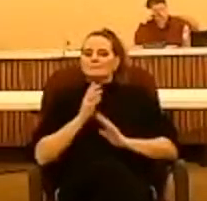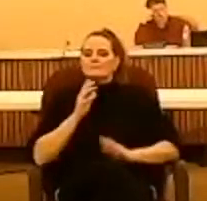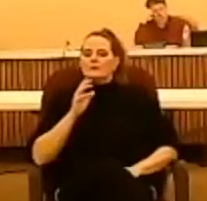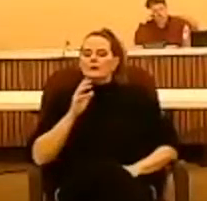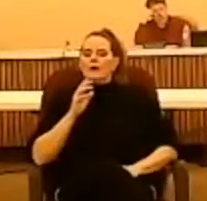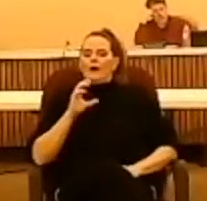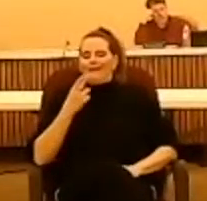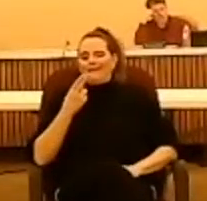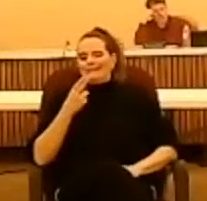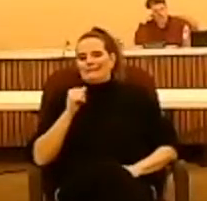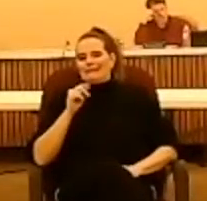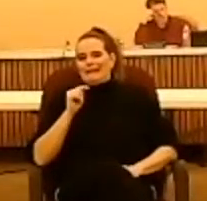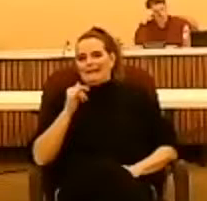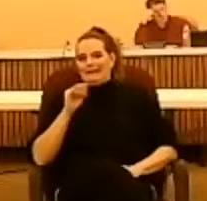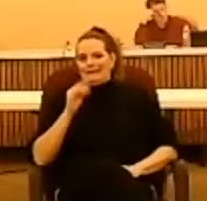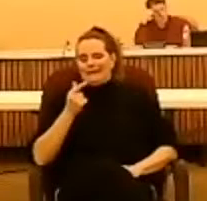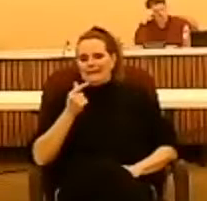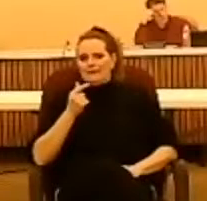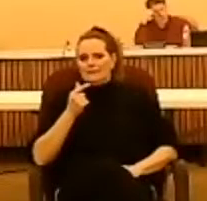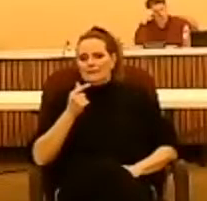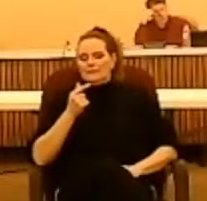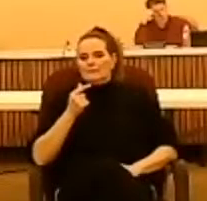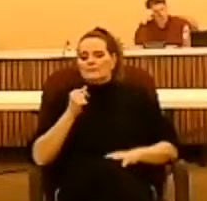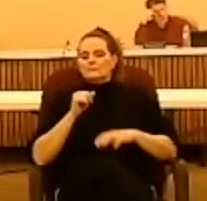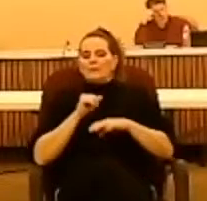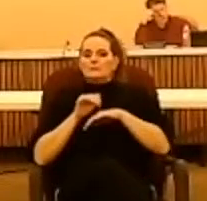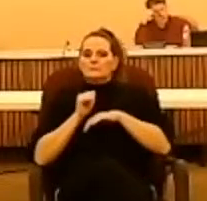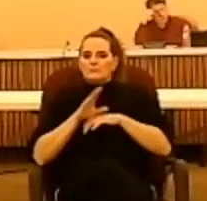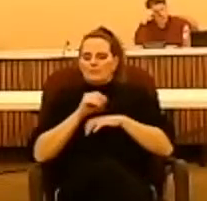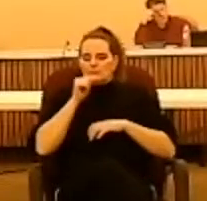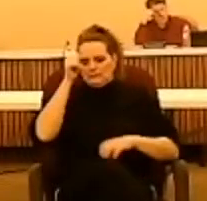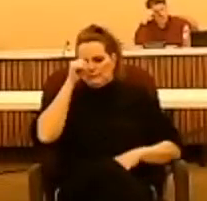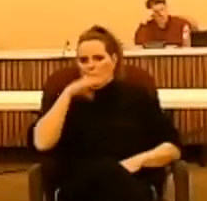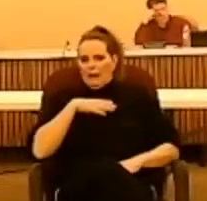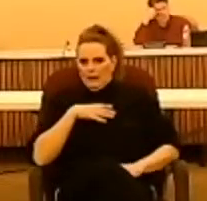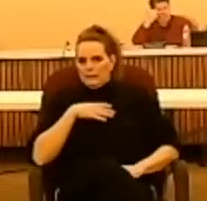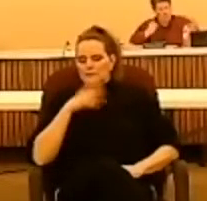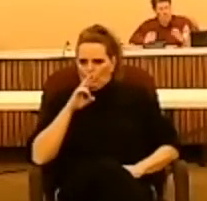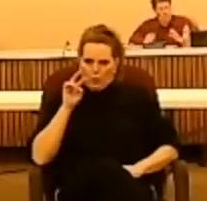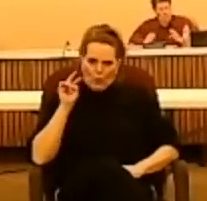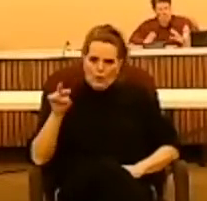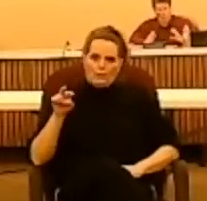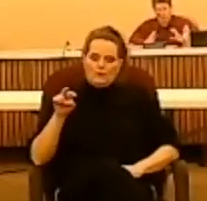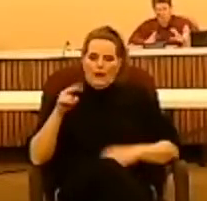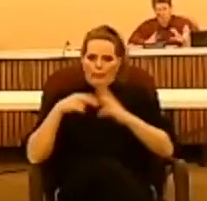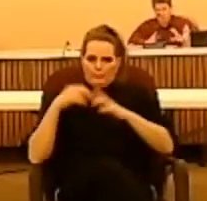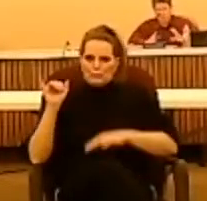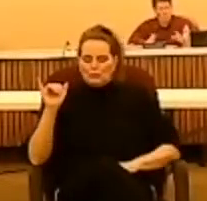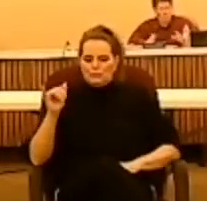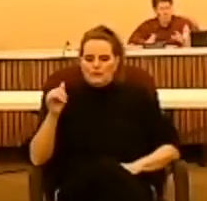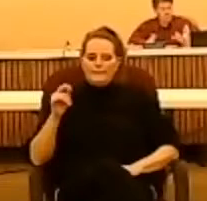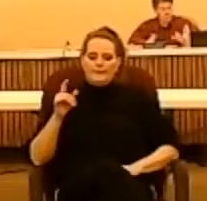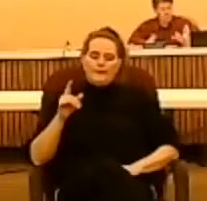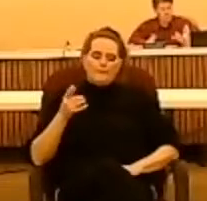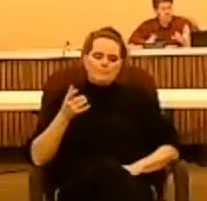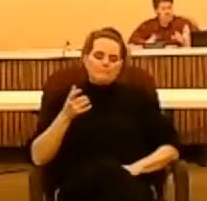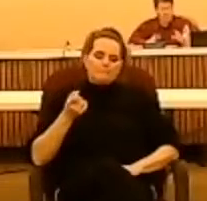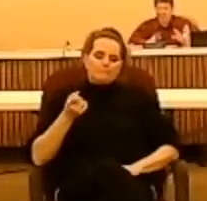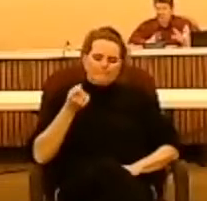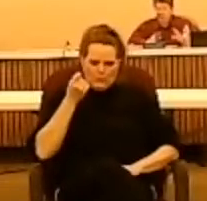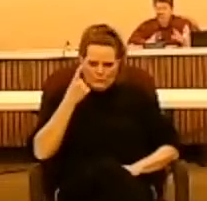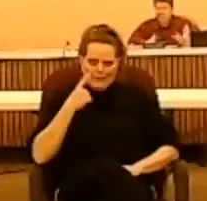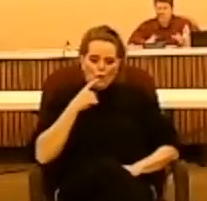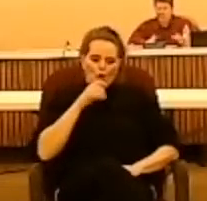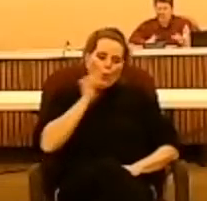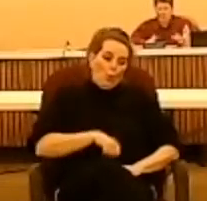could take a quick look at it. It's possible so the old furnace was removed.